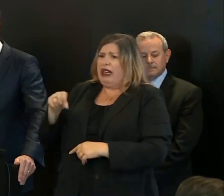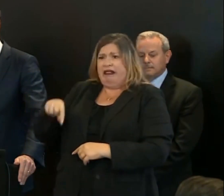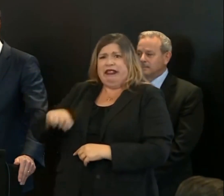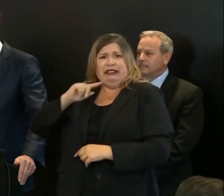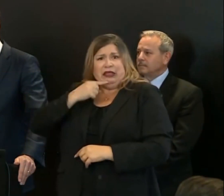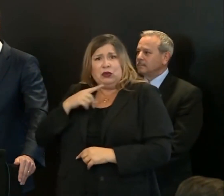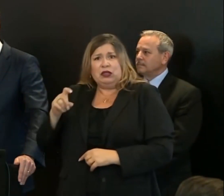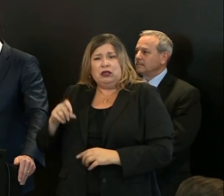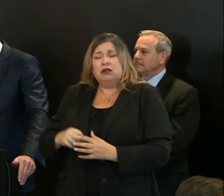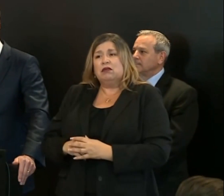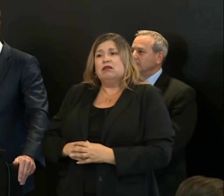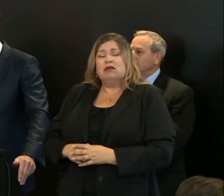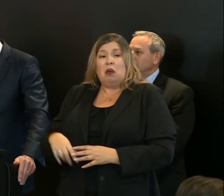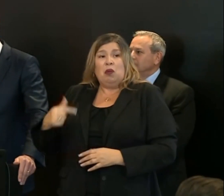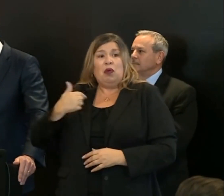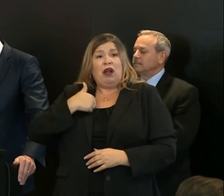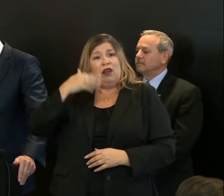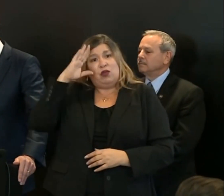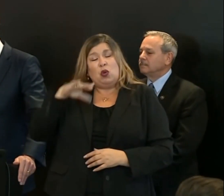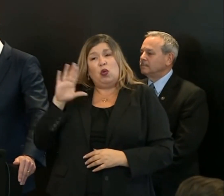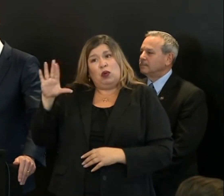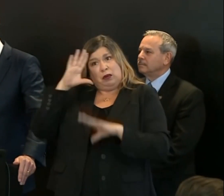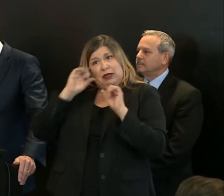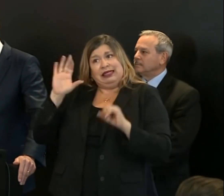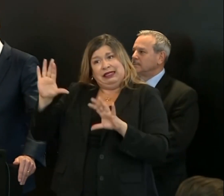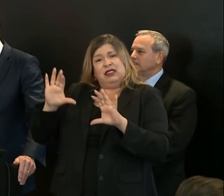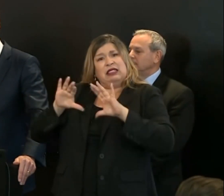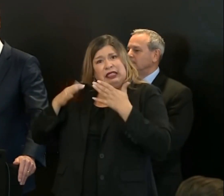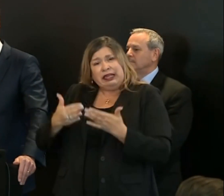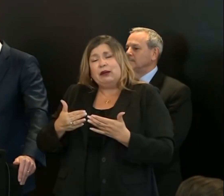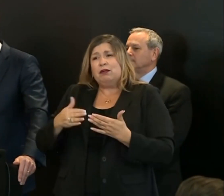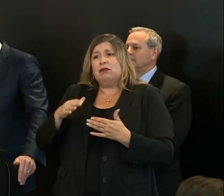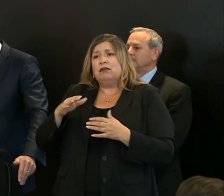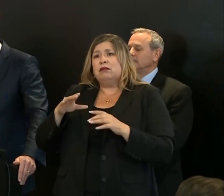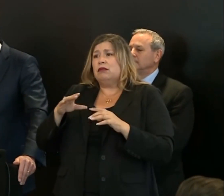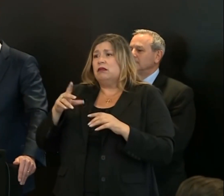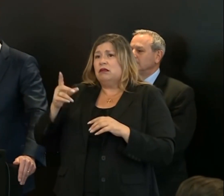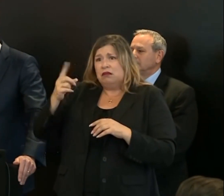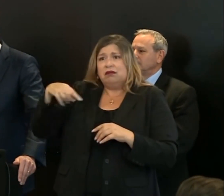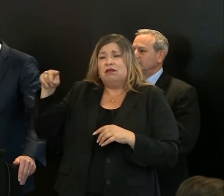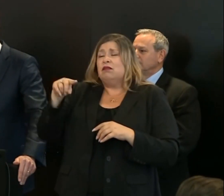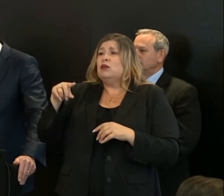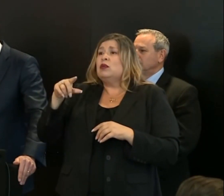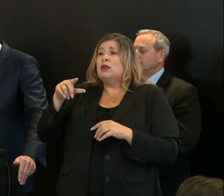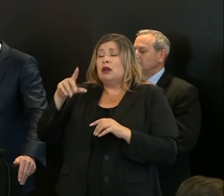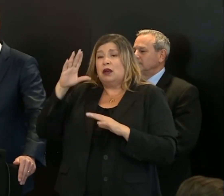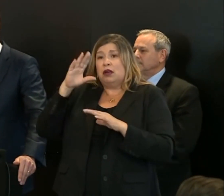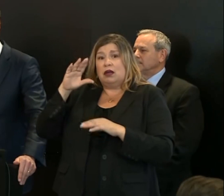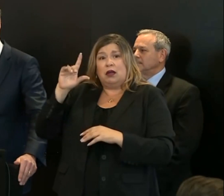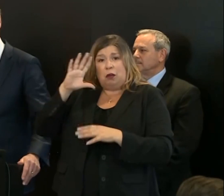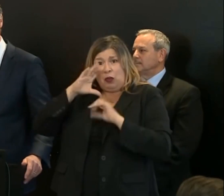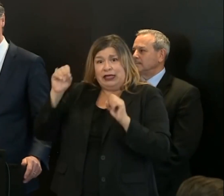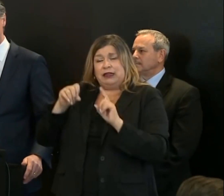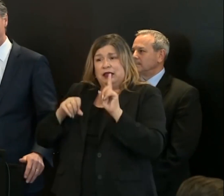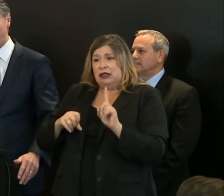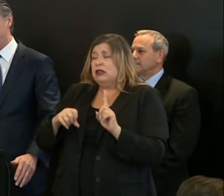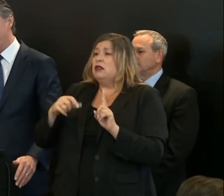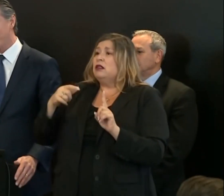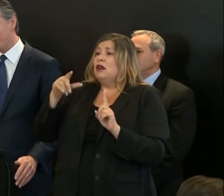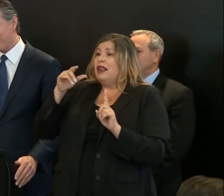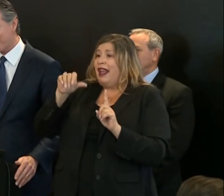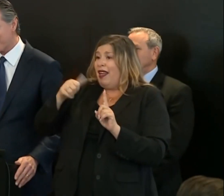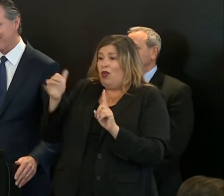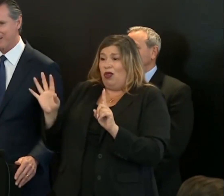I know his team is. I know the folks that came up after him in the press conference. We know each and every one of them, not just by